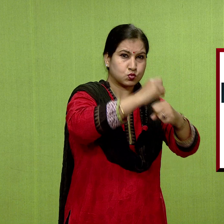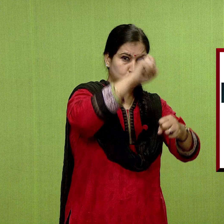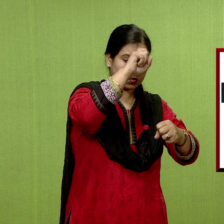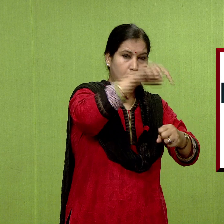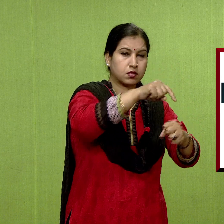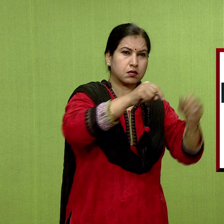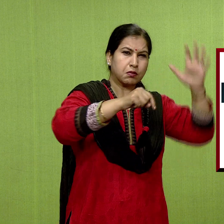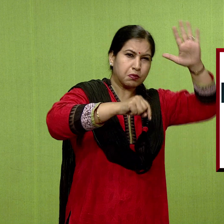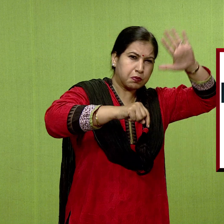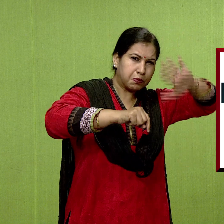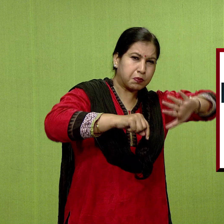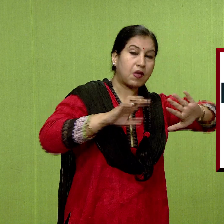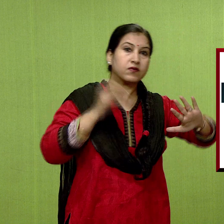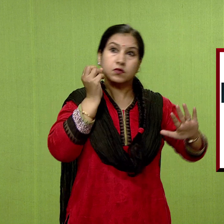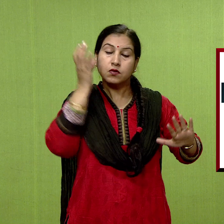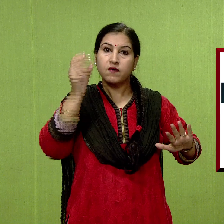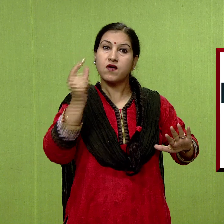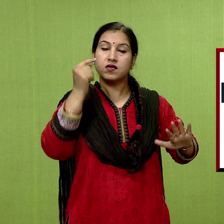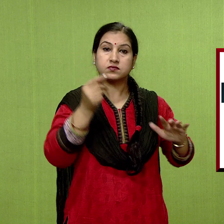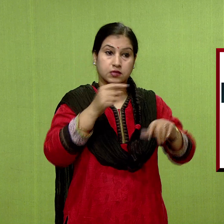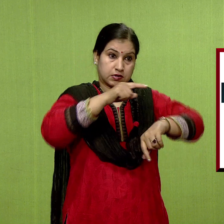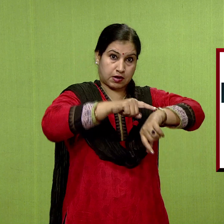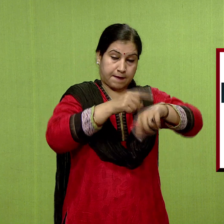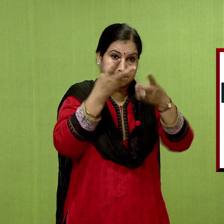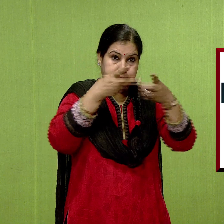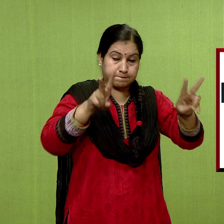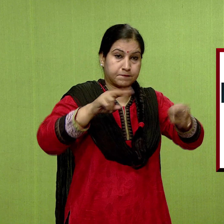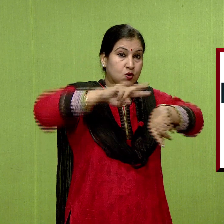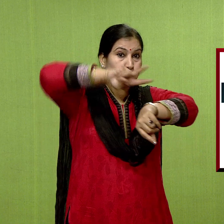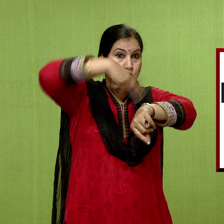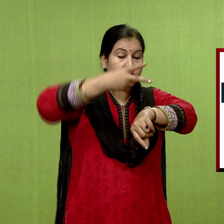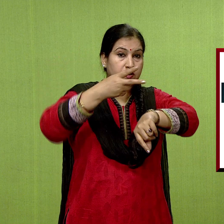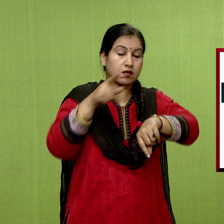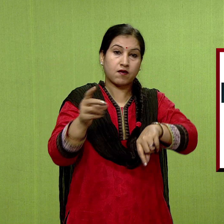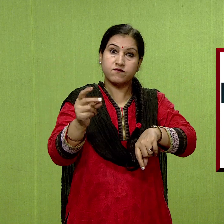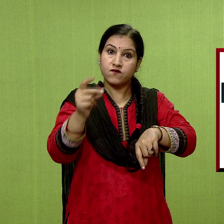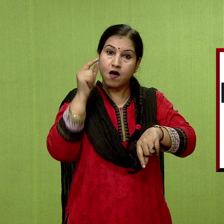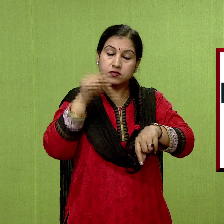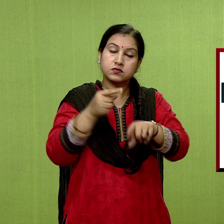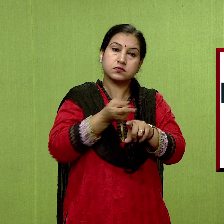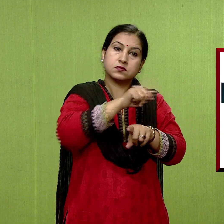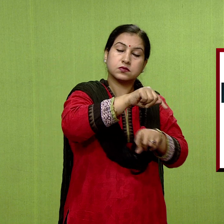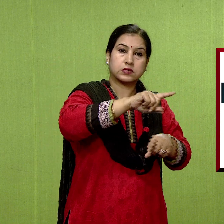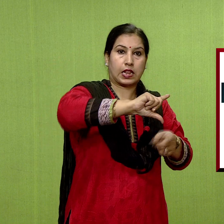And there is a time gap of 2 hours between the eastern and the western part of the